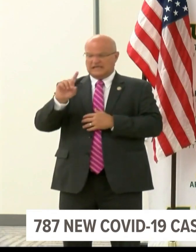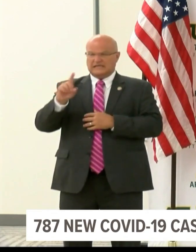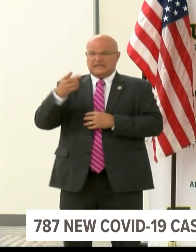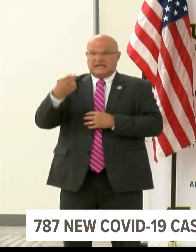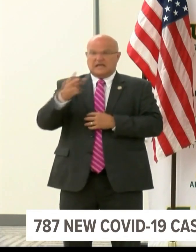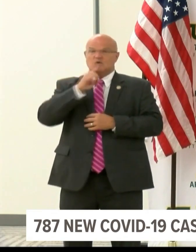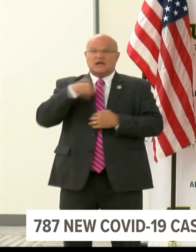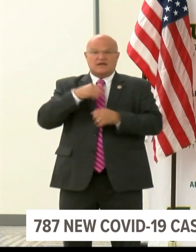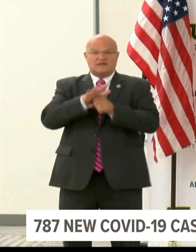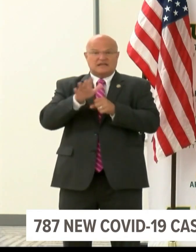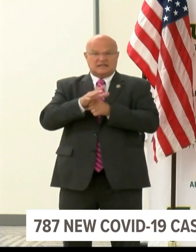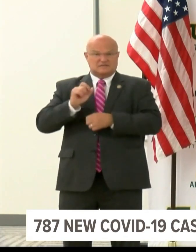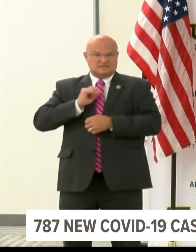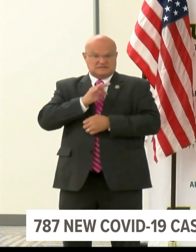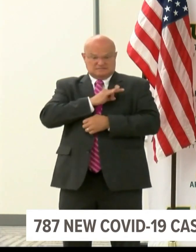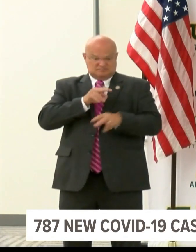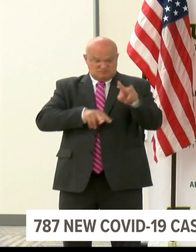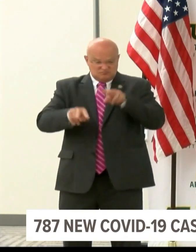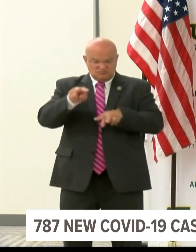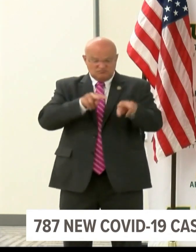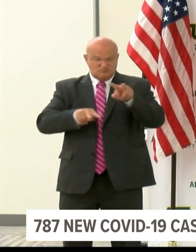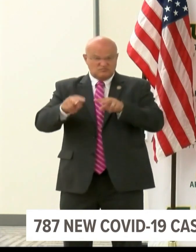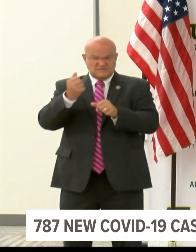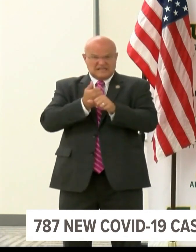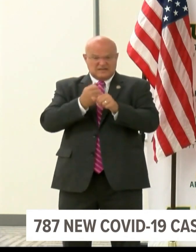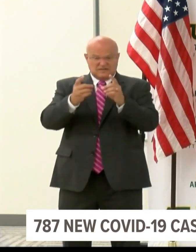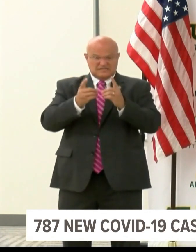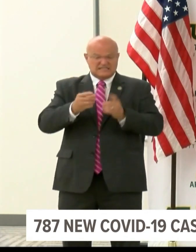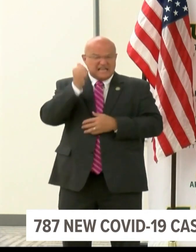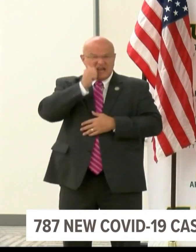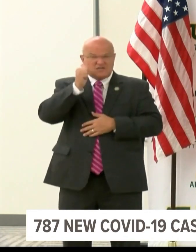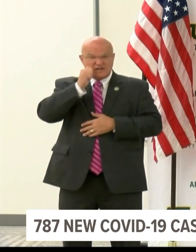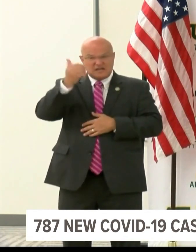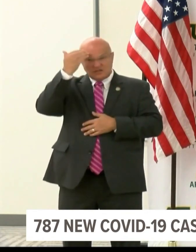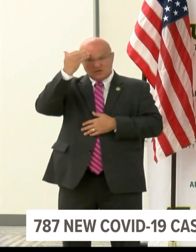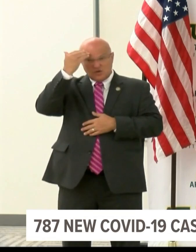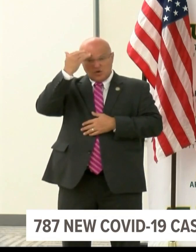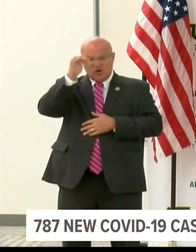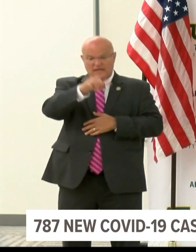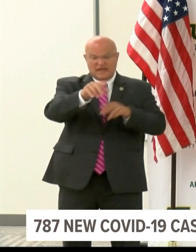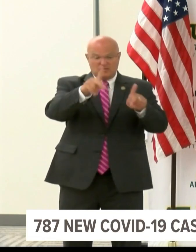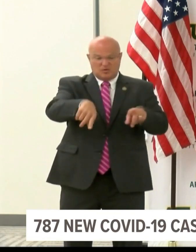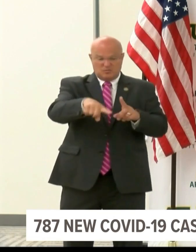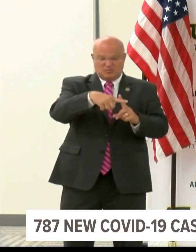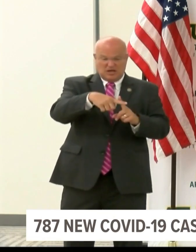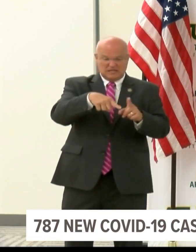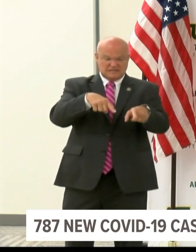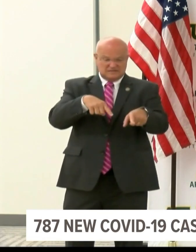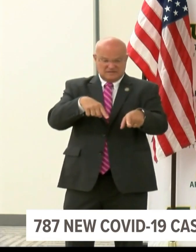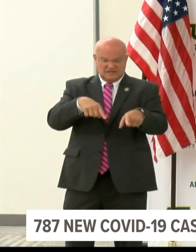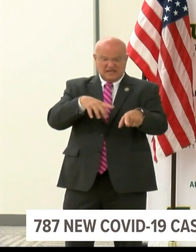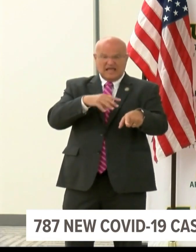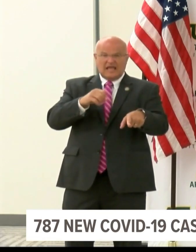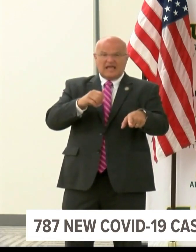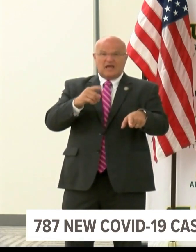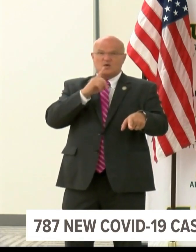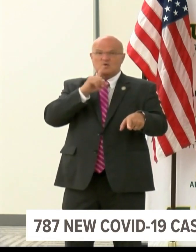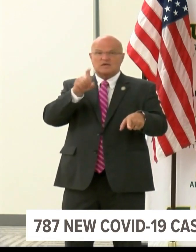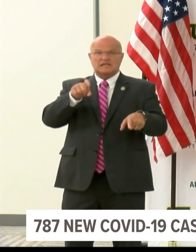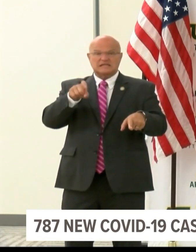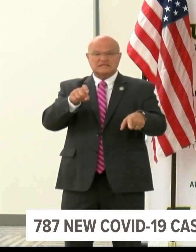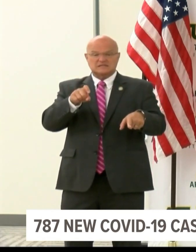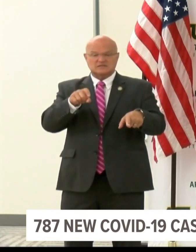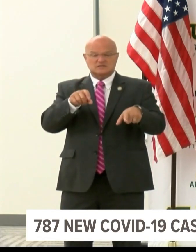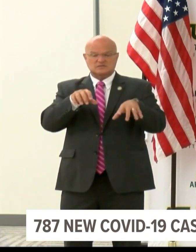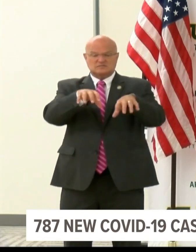really have enough staff to look at each school district in the state every day to know, okay, that percent positive is up and we really need to